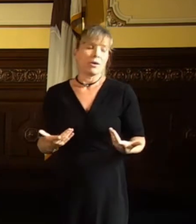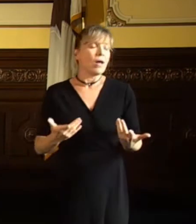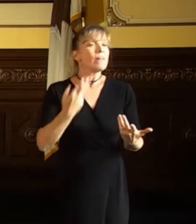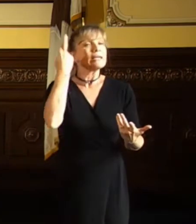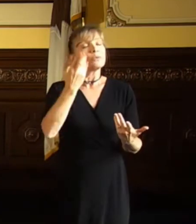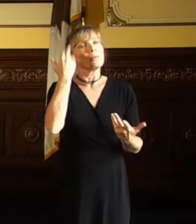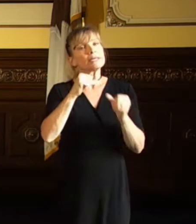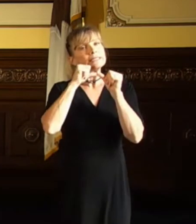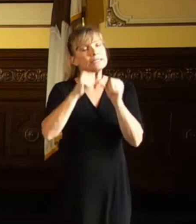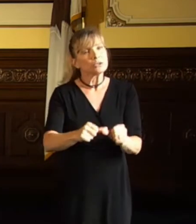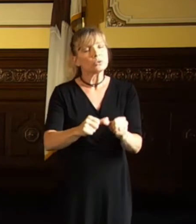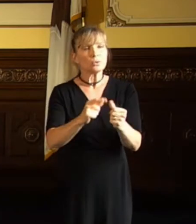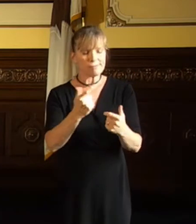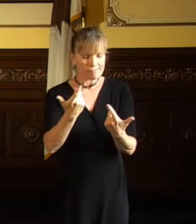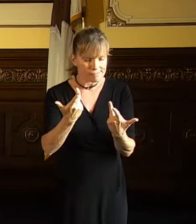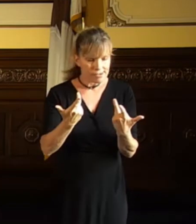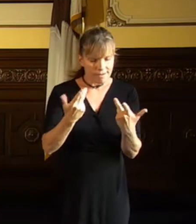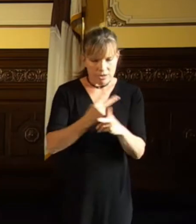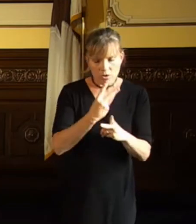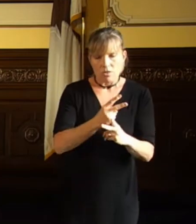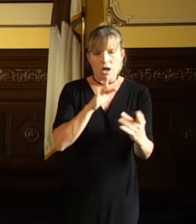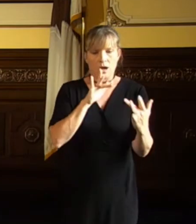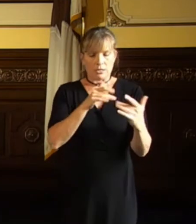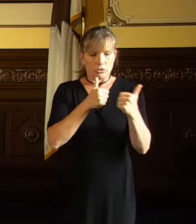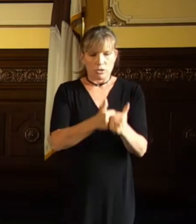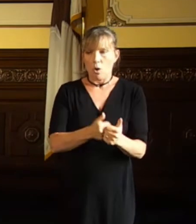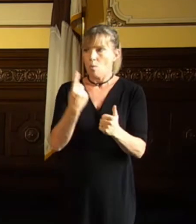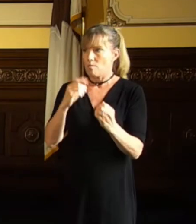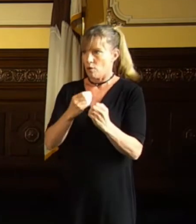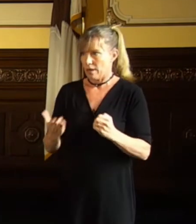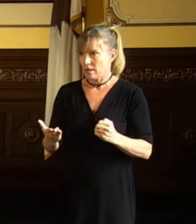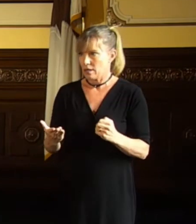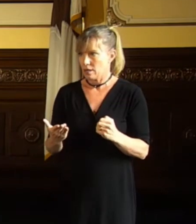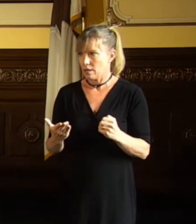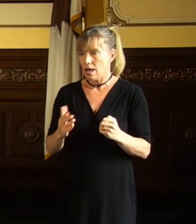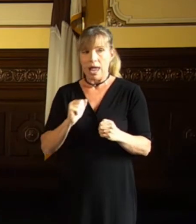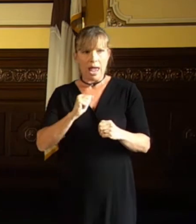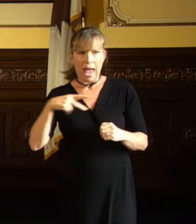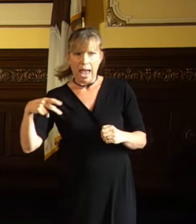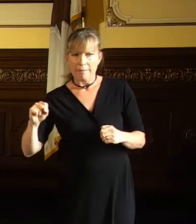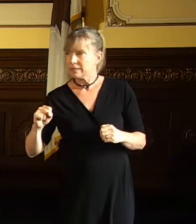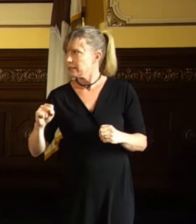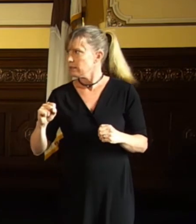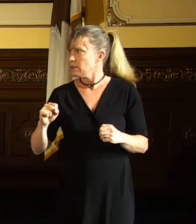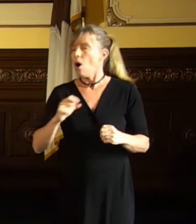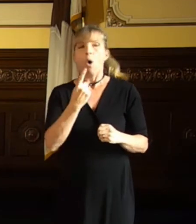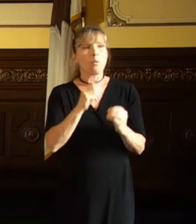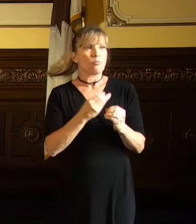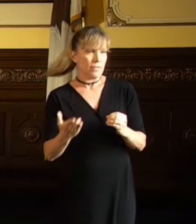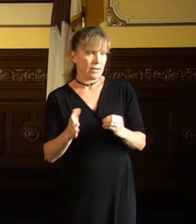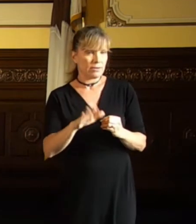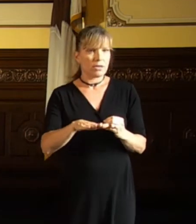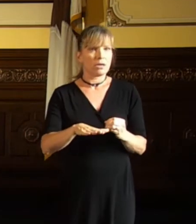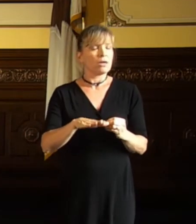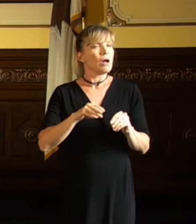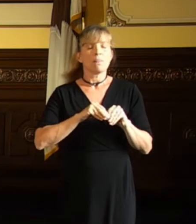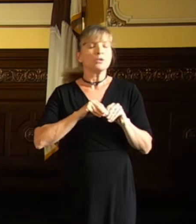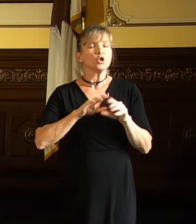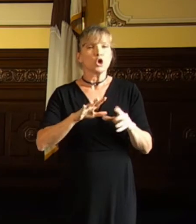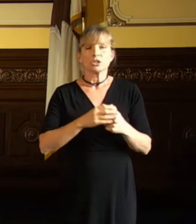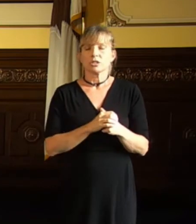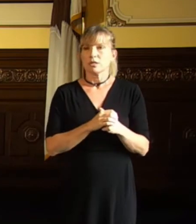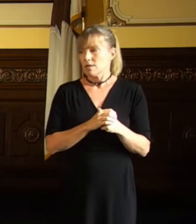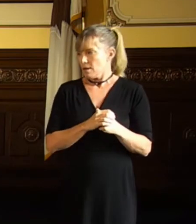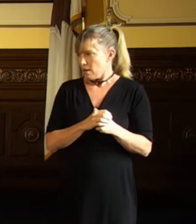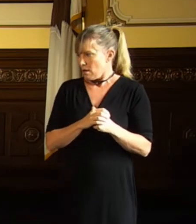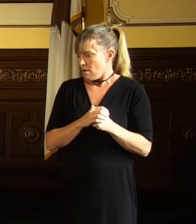we're continuing to spin up our contact tracing. One more thing. And the apps. Yeah, one more thing is the surge that